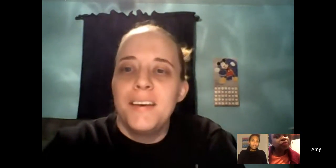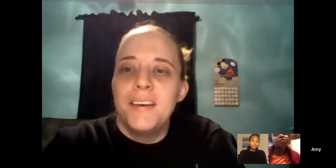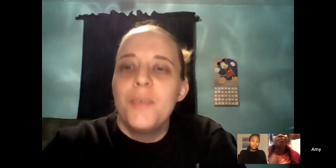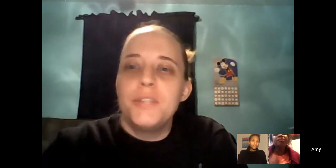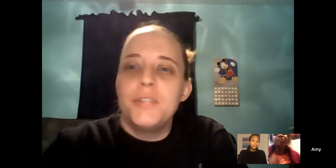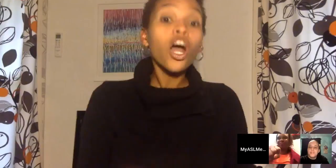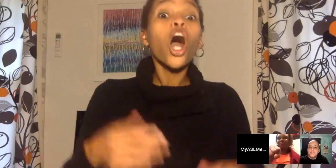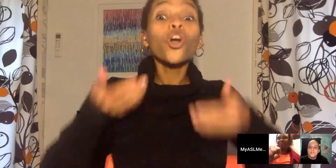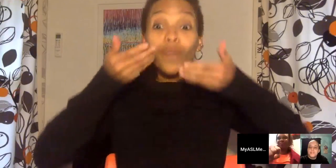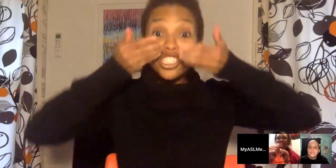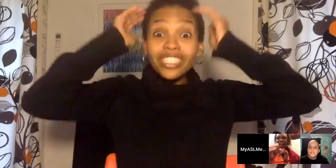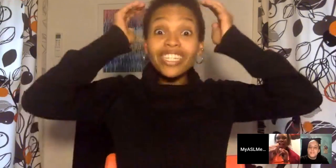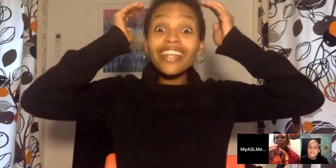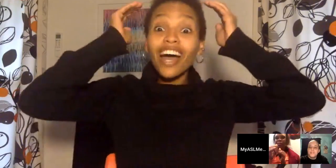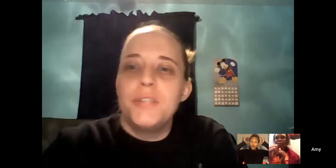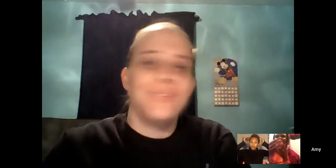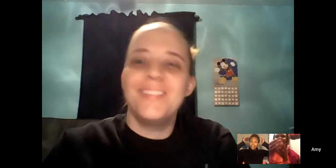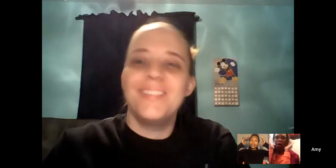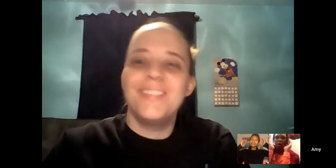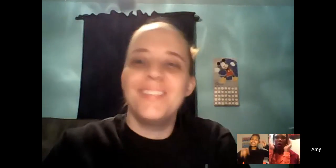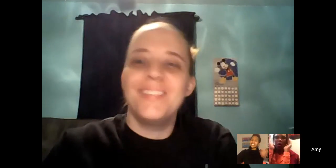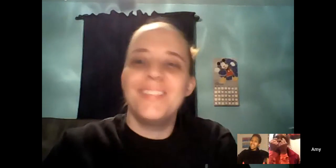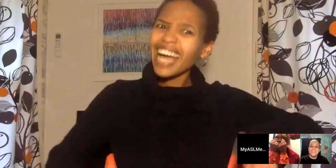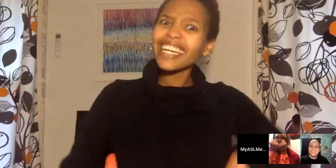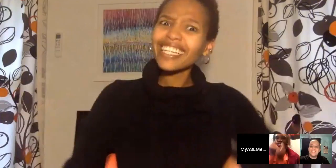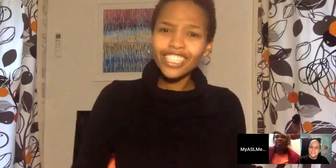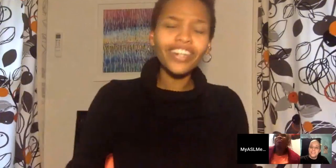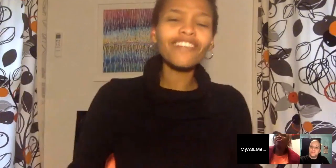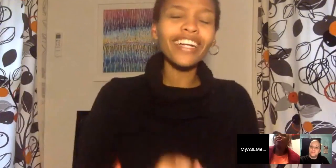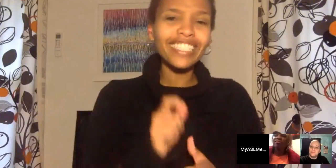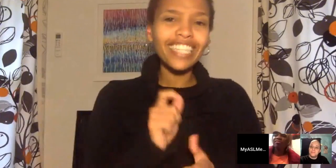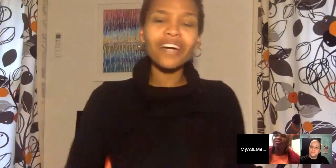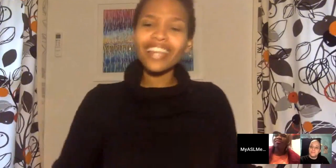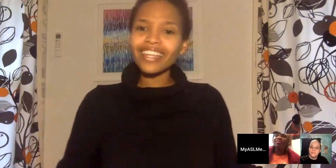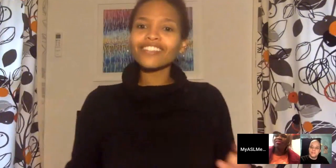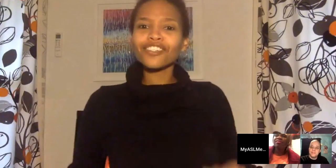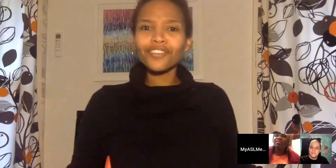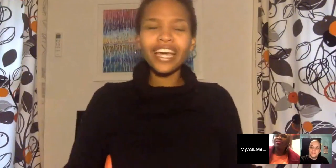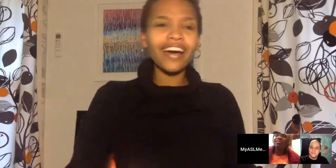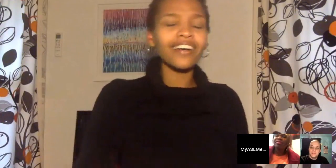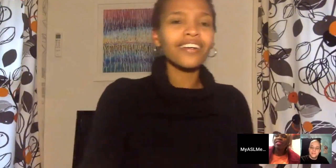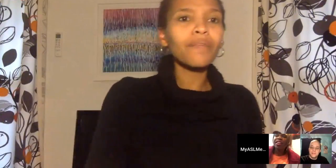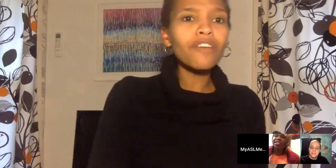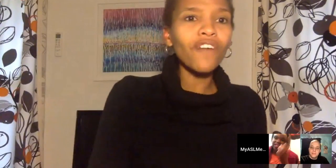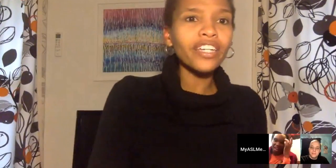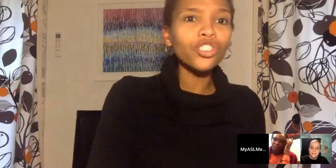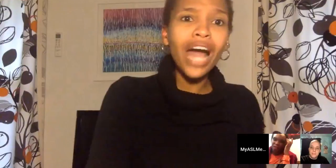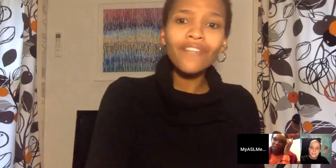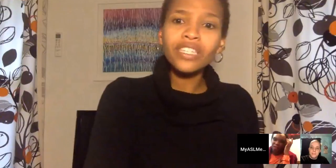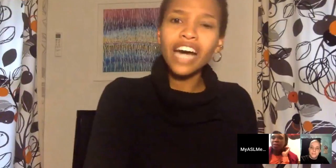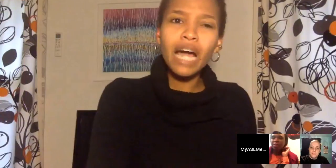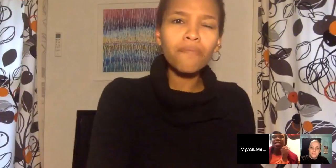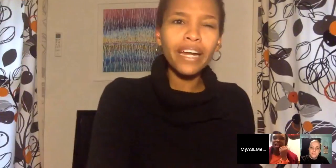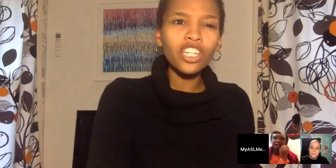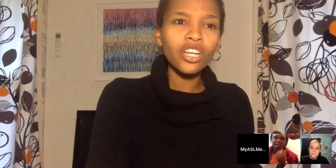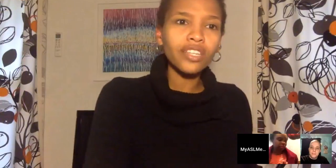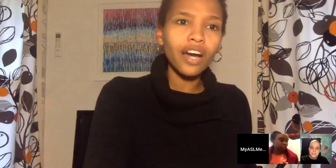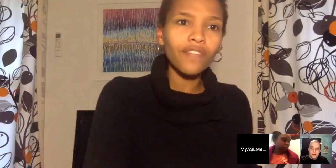Whenever she signed that, I was kind of open my eyes. Yeah, I like that too. I didn't write it down, but I like that too. Yeah. Let me find. Do you have the time by any chance of where